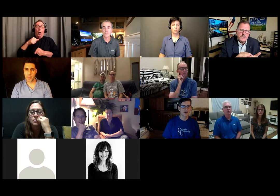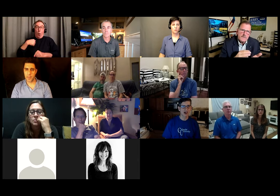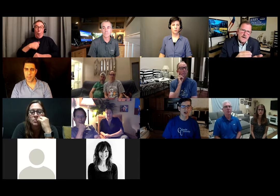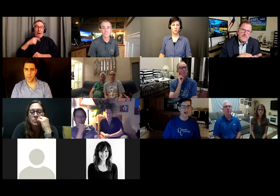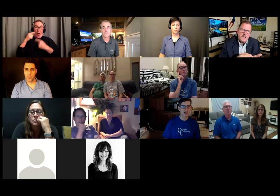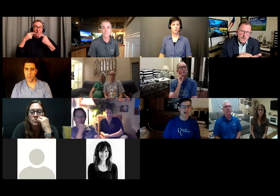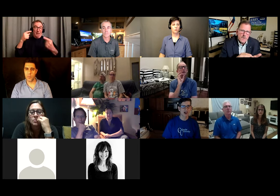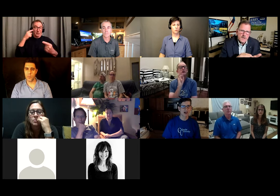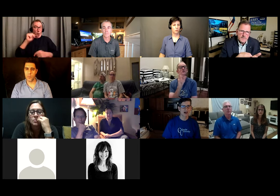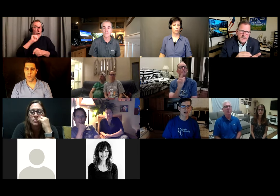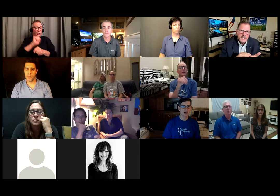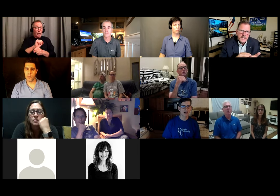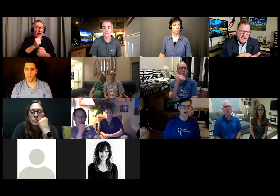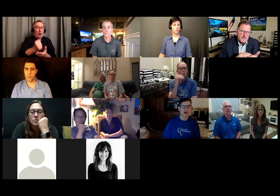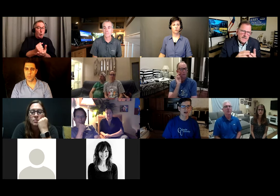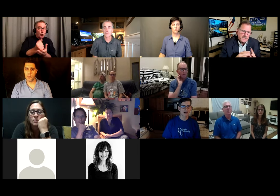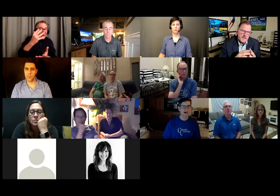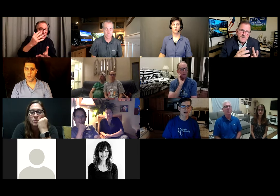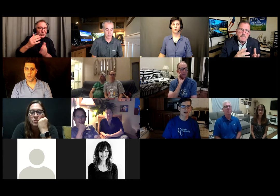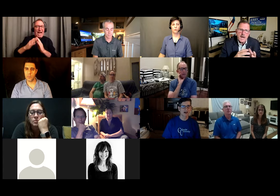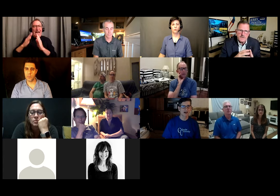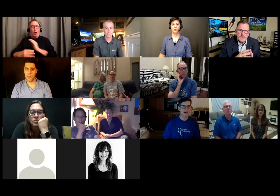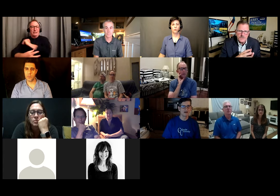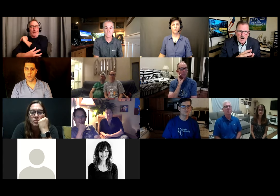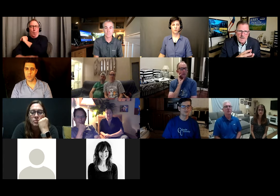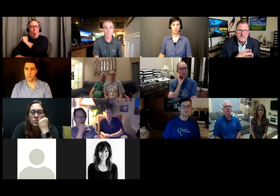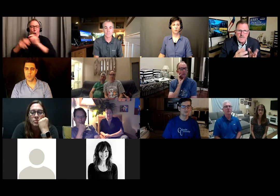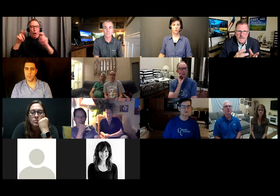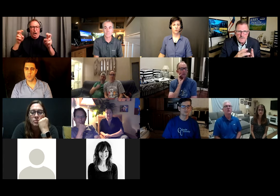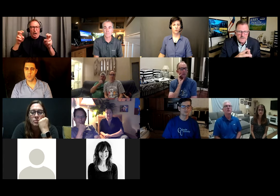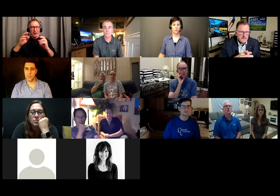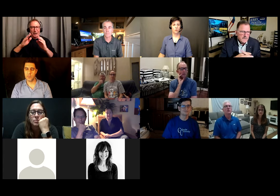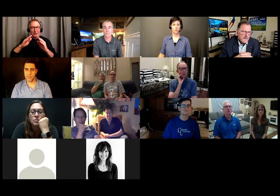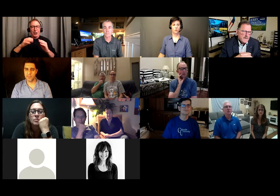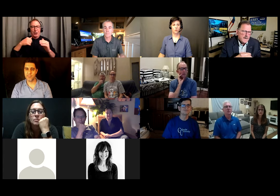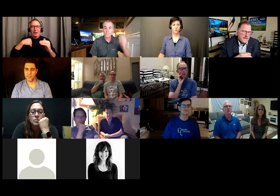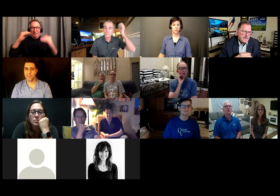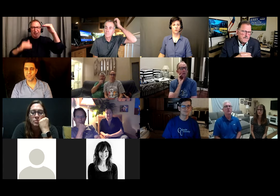jobs-rich, housing-poor community because we have an imbalance between jobs and houses.